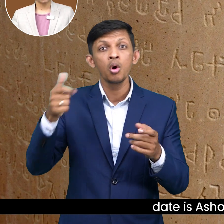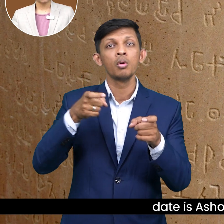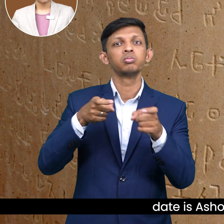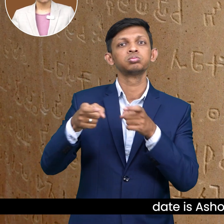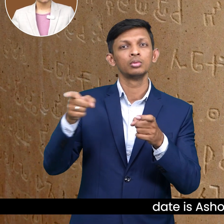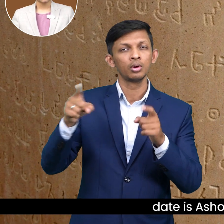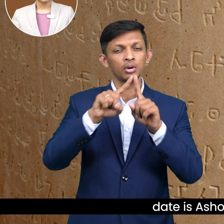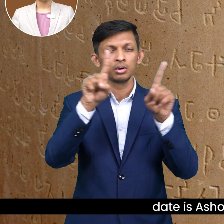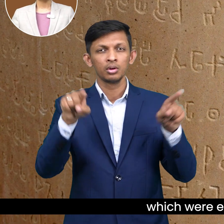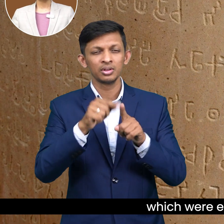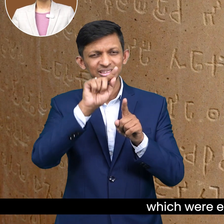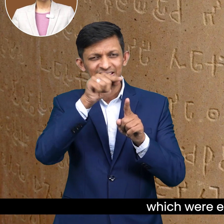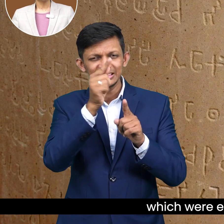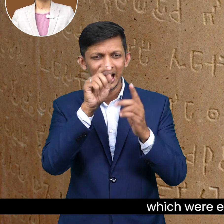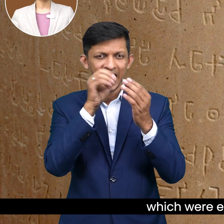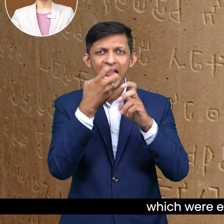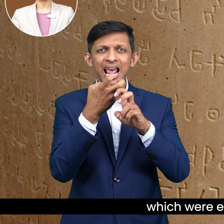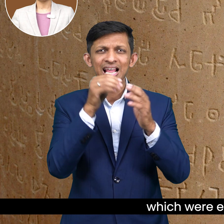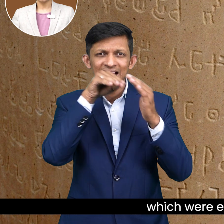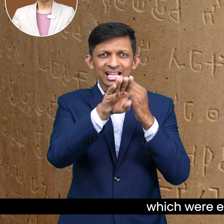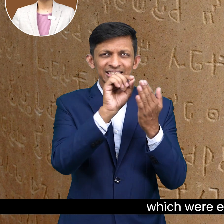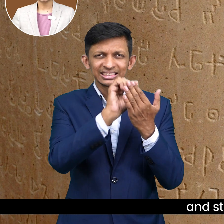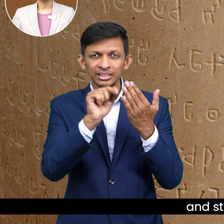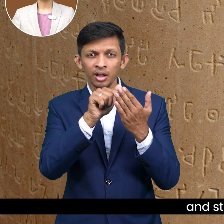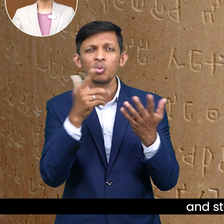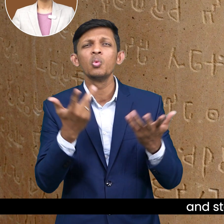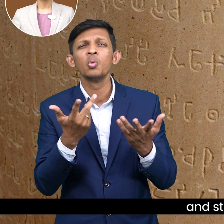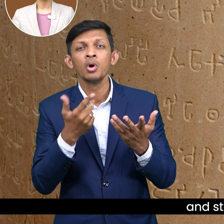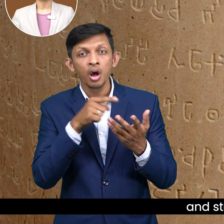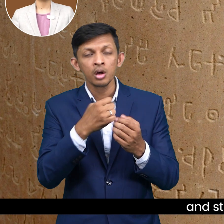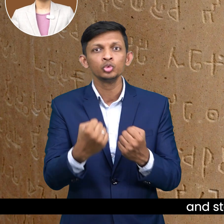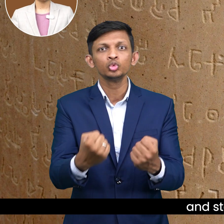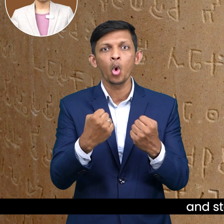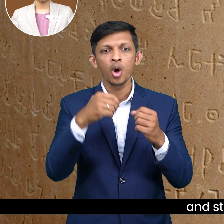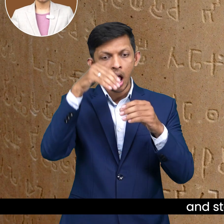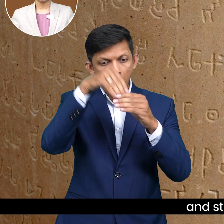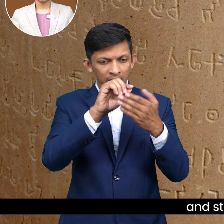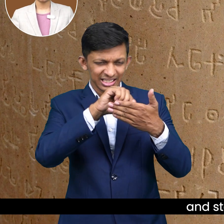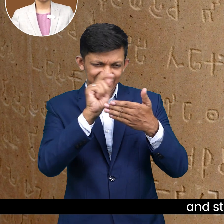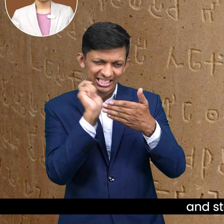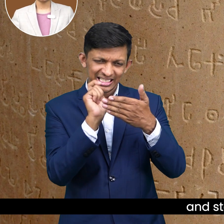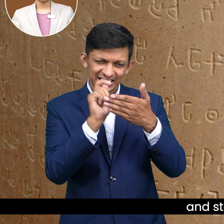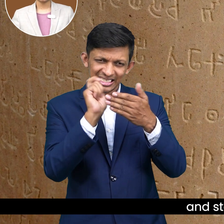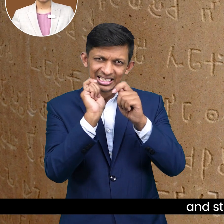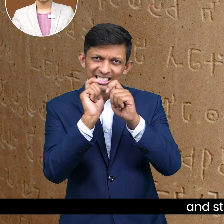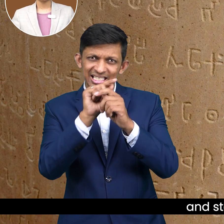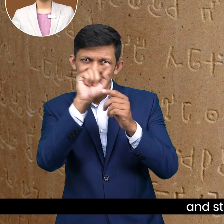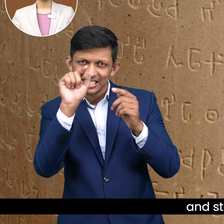inscriptions, which were engraved on rocks and stone pillars.